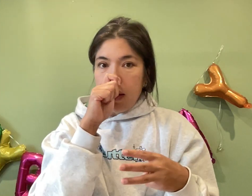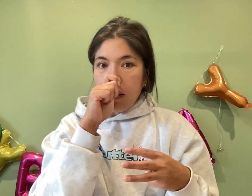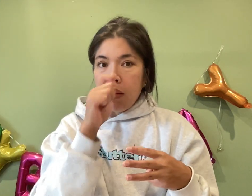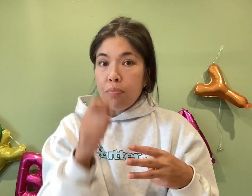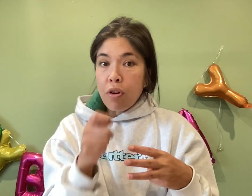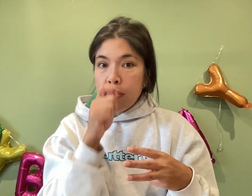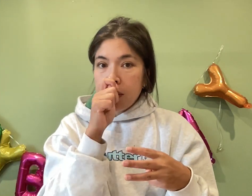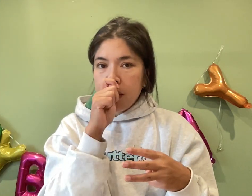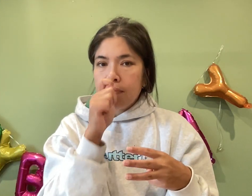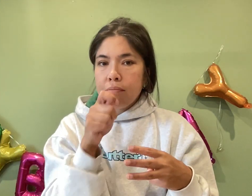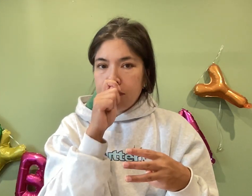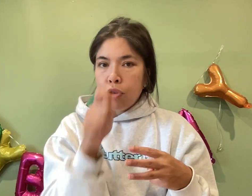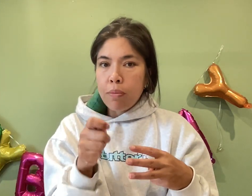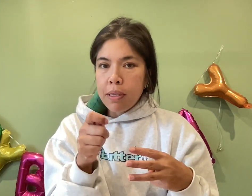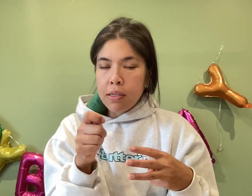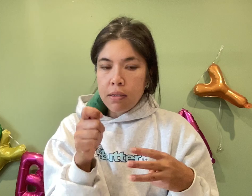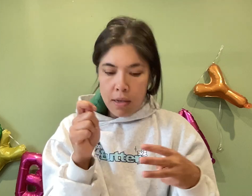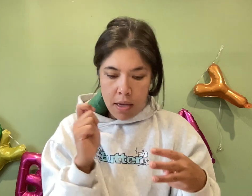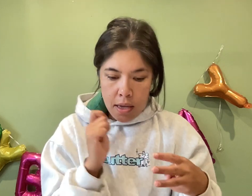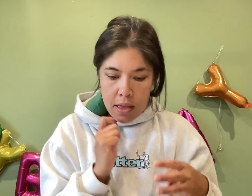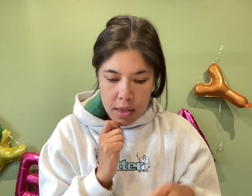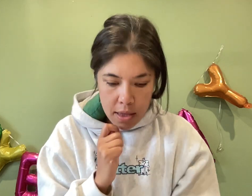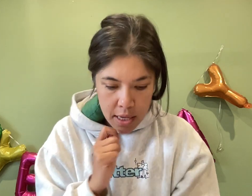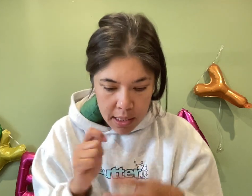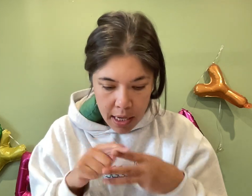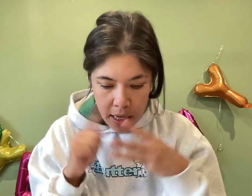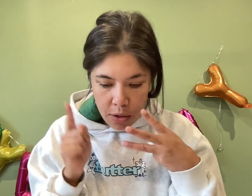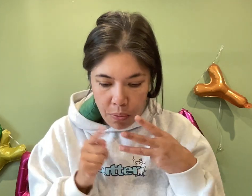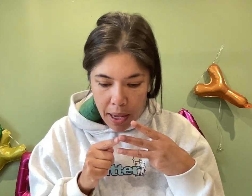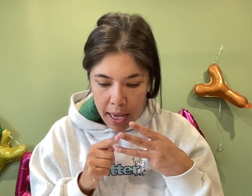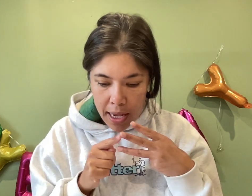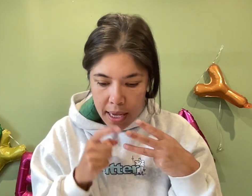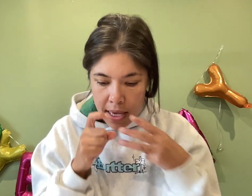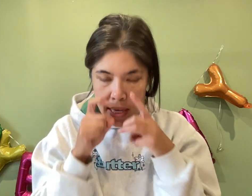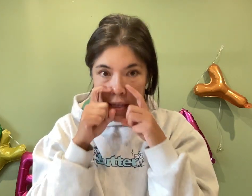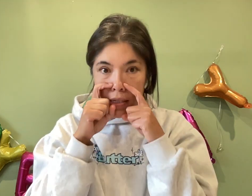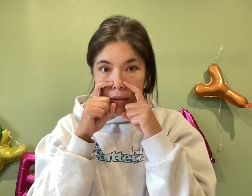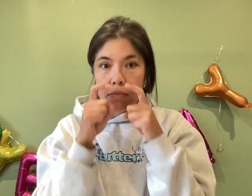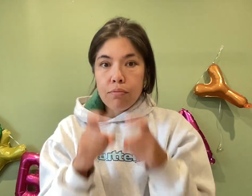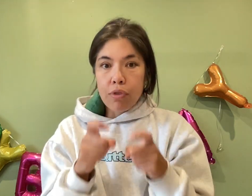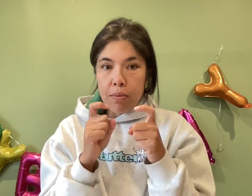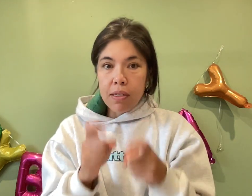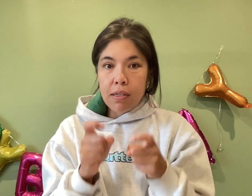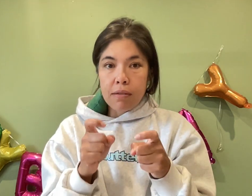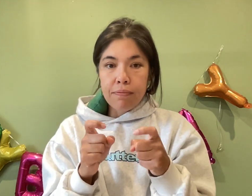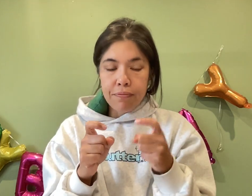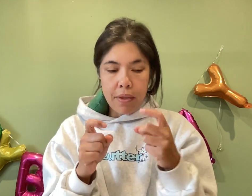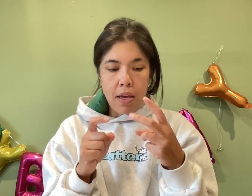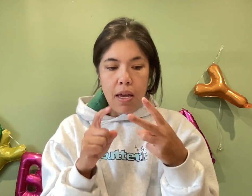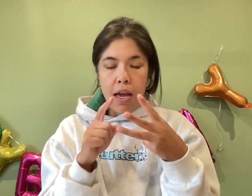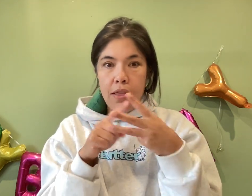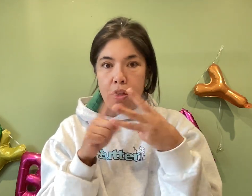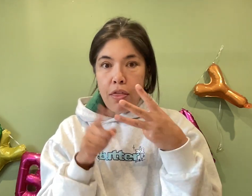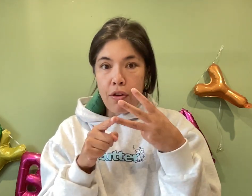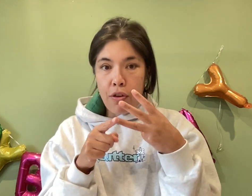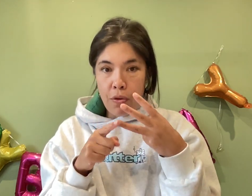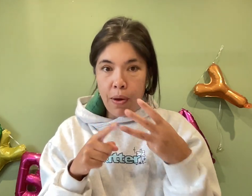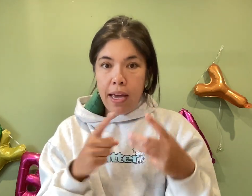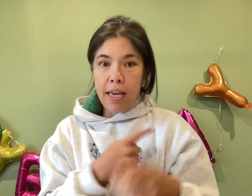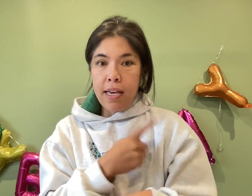go promise, like promise. The second way is promise, and the third way